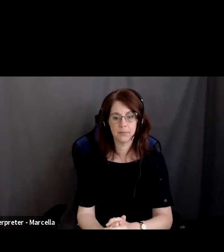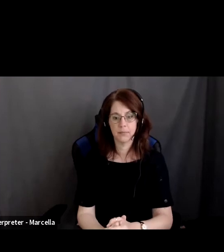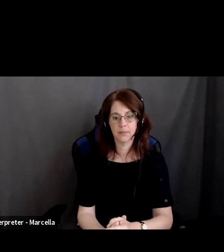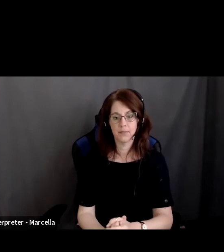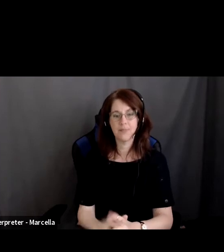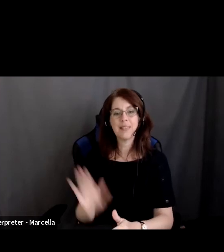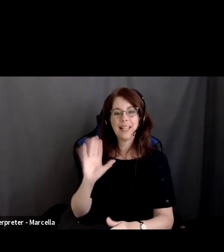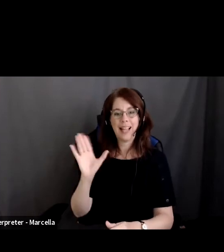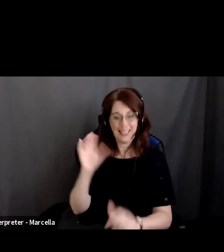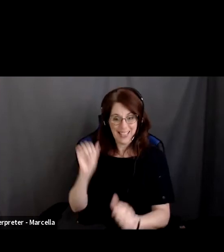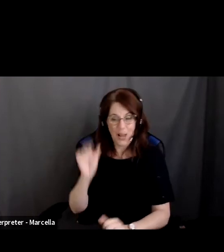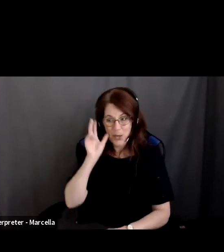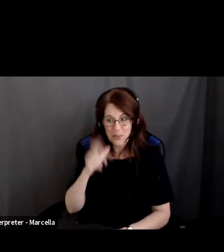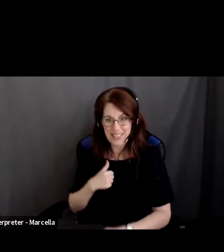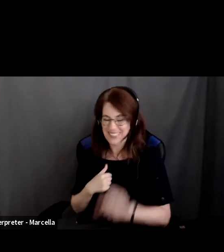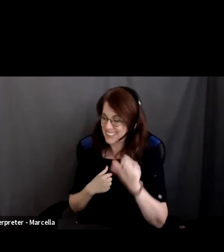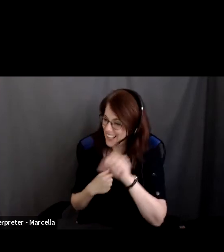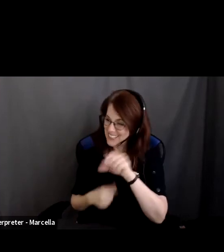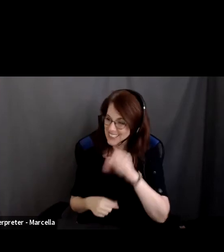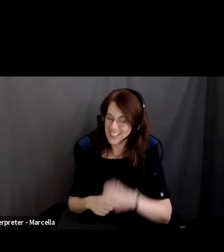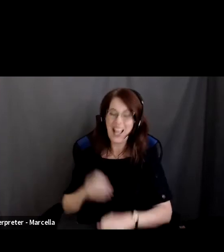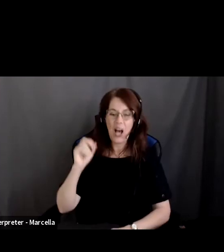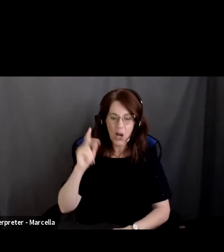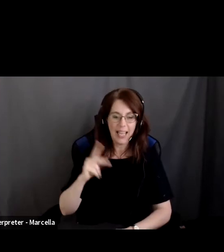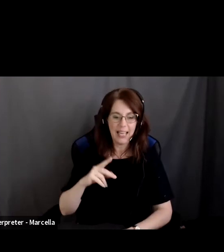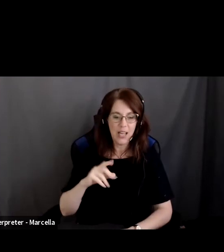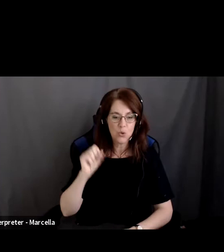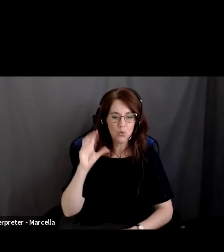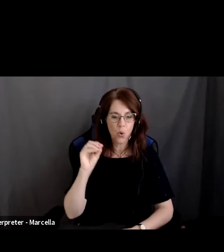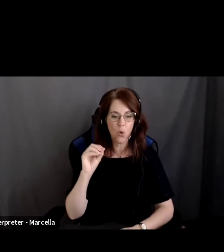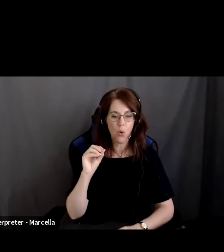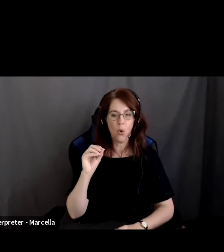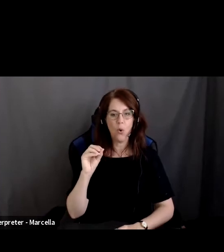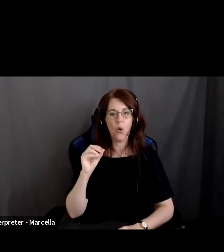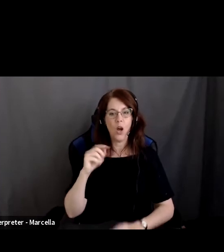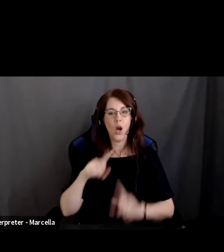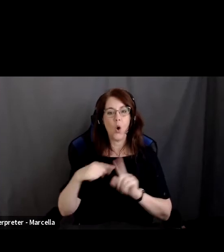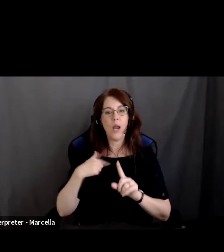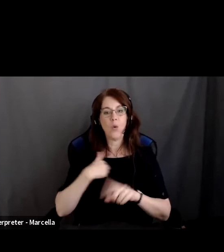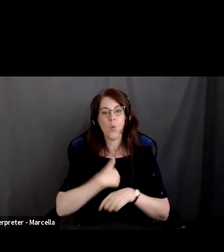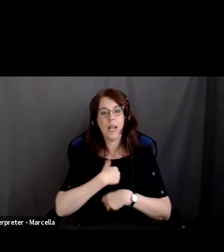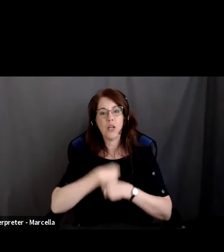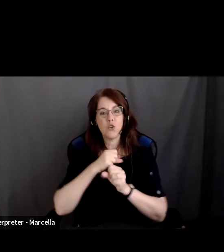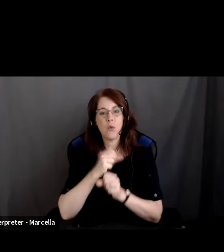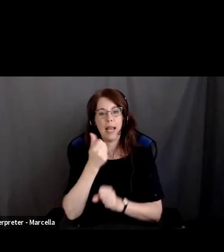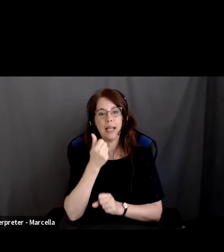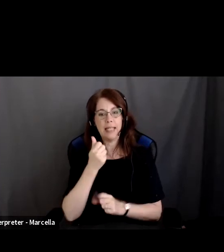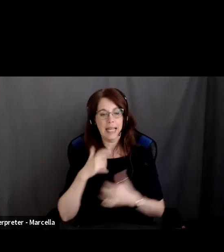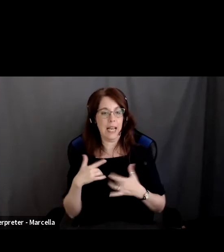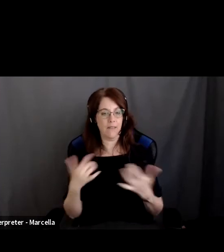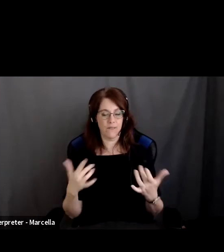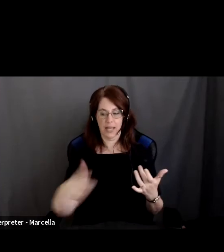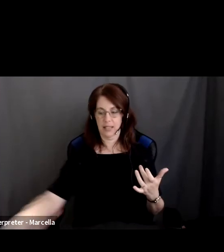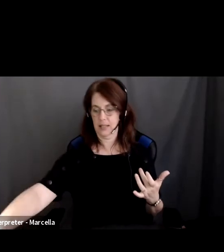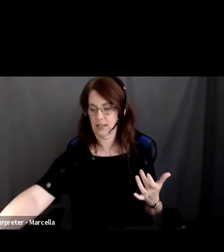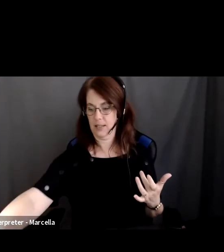Can you hear me? Yes. Okay. So when we create any events, especially in